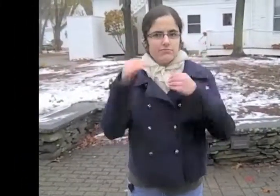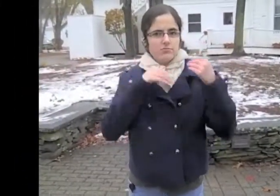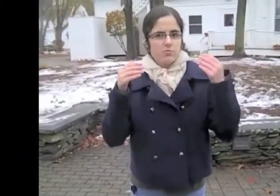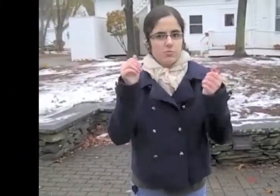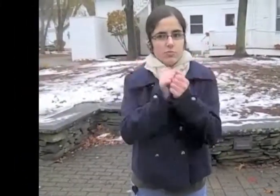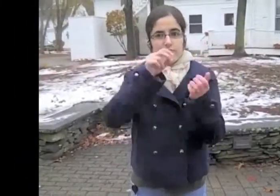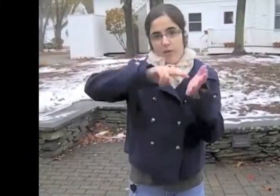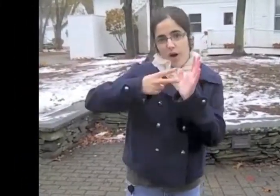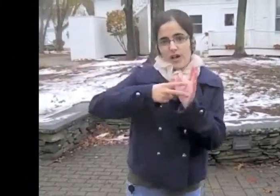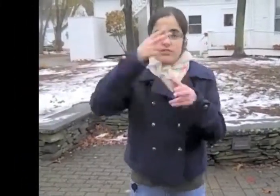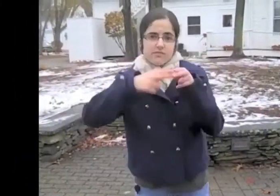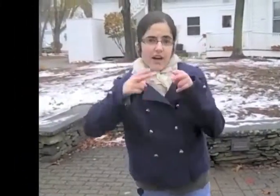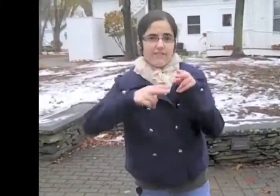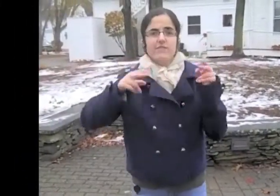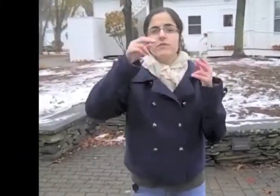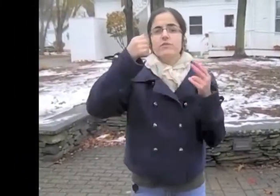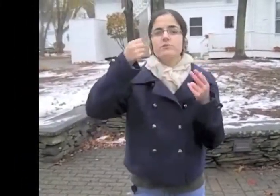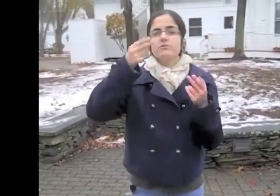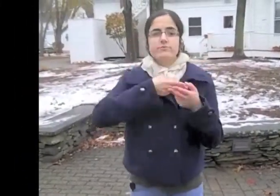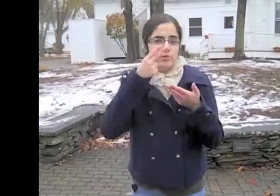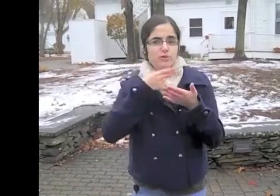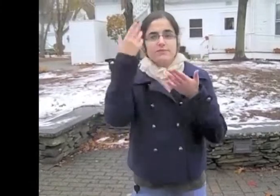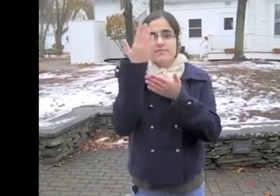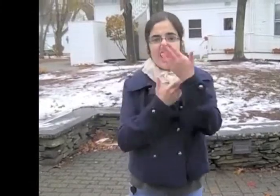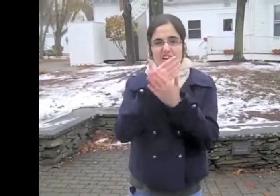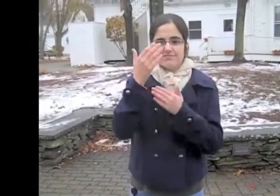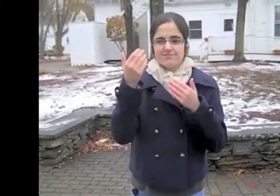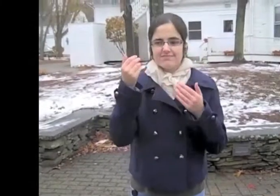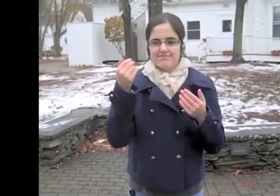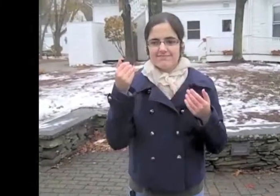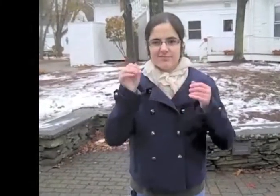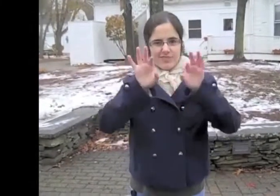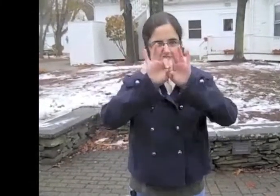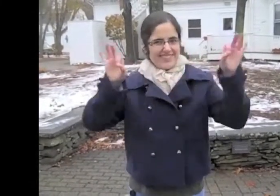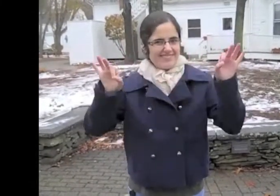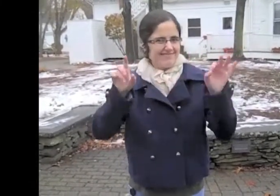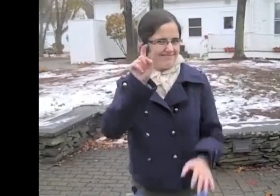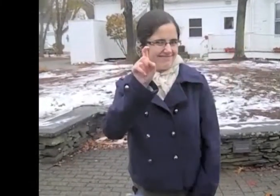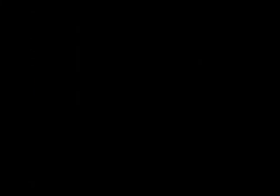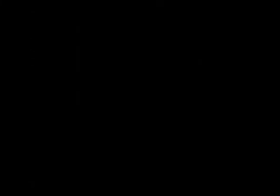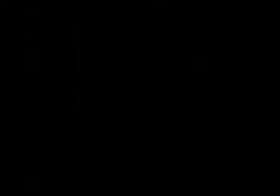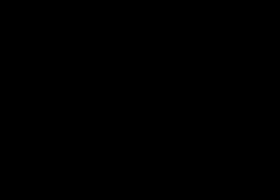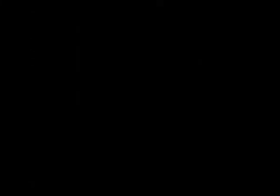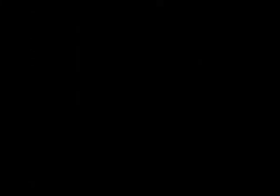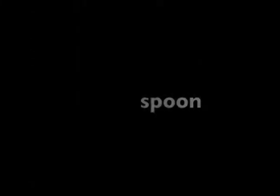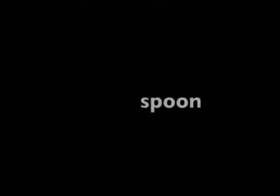What do pilgrims use to eat their Thanksgiving dinner with? Hands? Stick? Utensils?